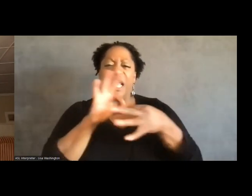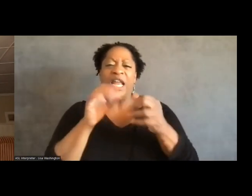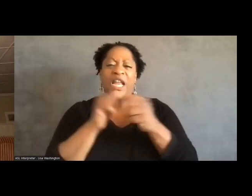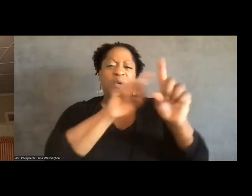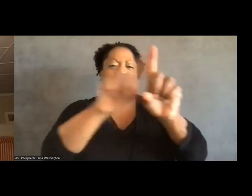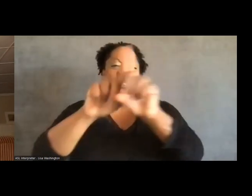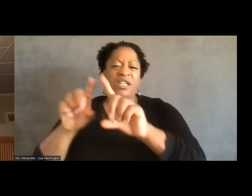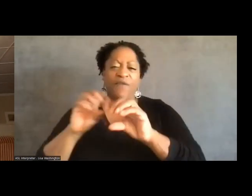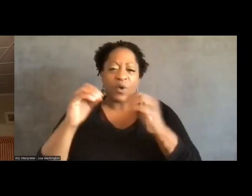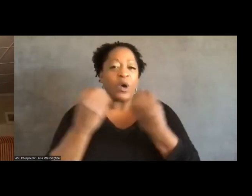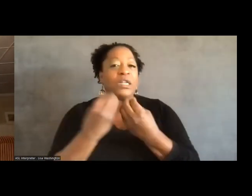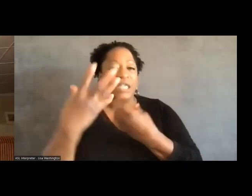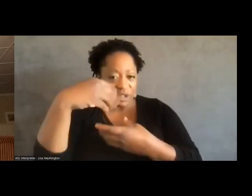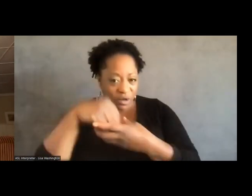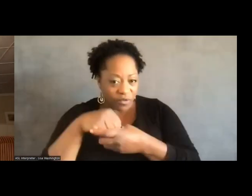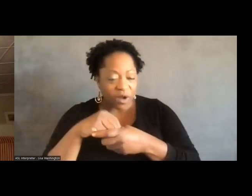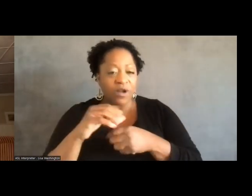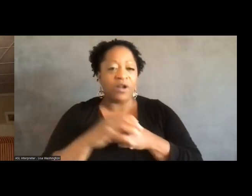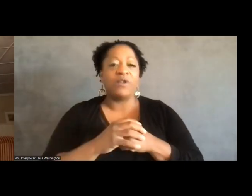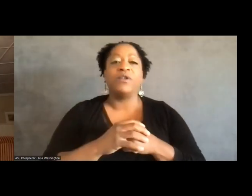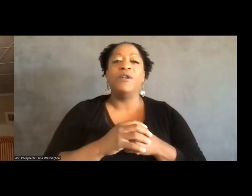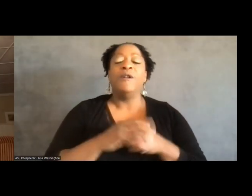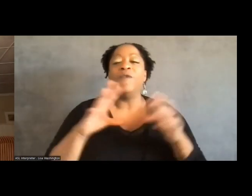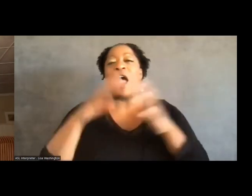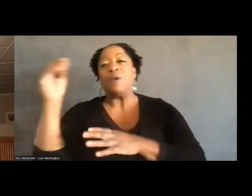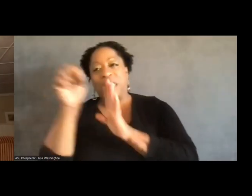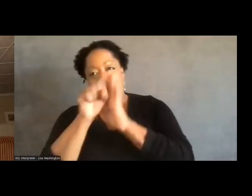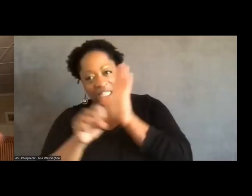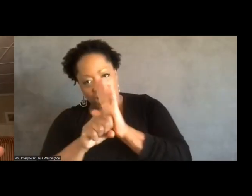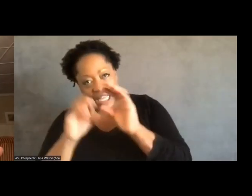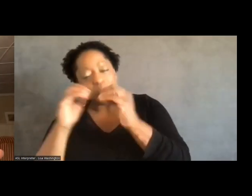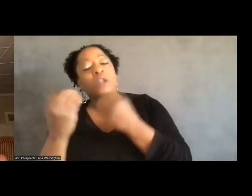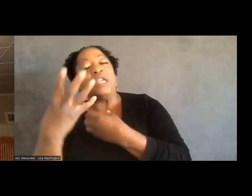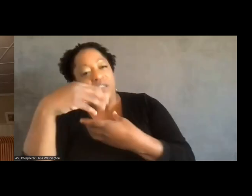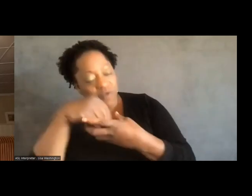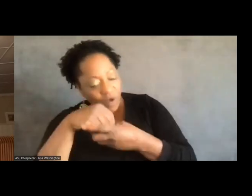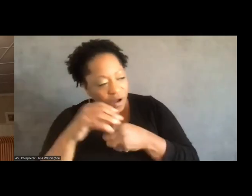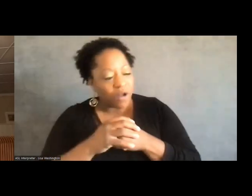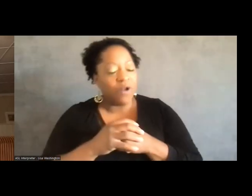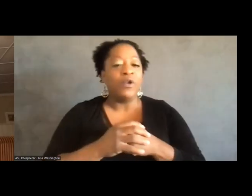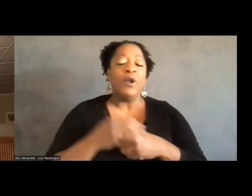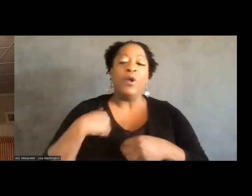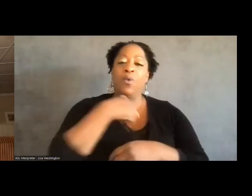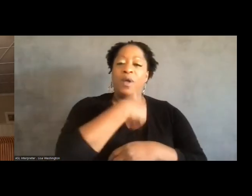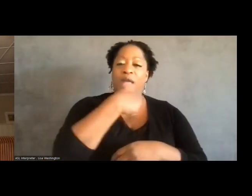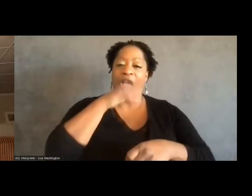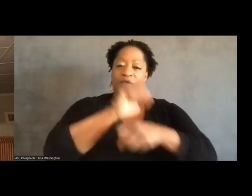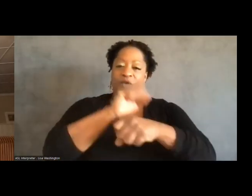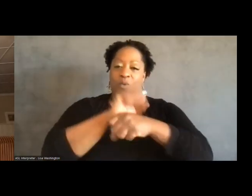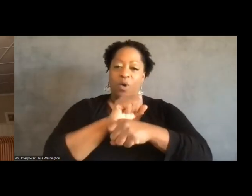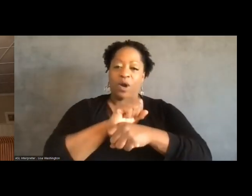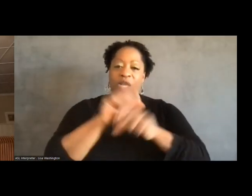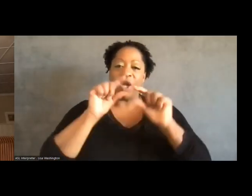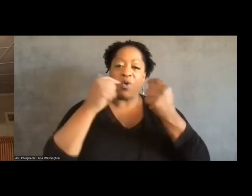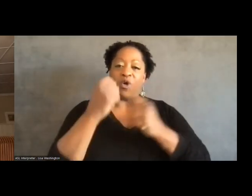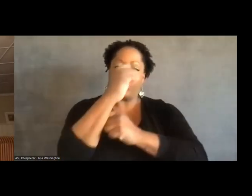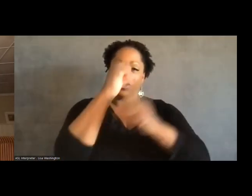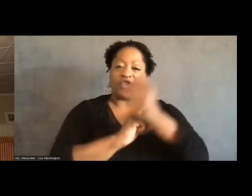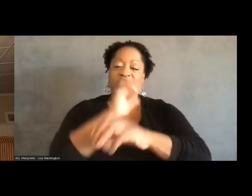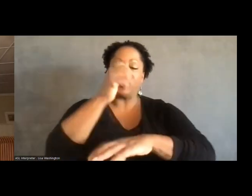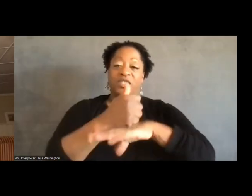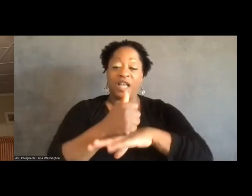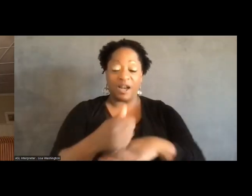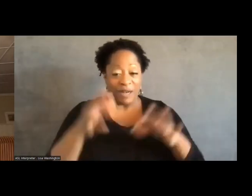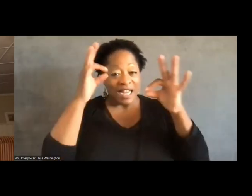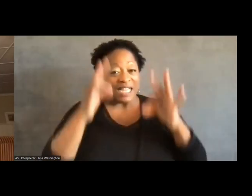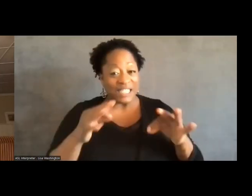other organizations from outside the state. We have a working group structure in place. So it's definitely a fight that